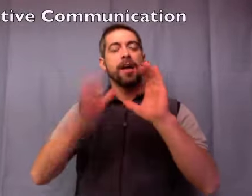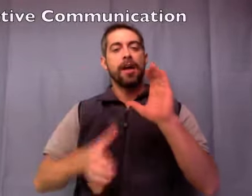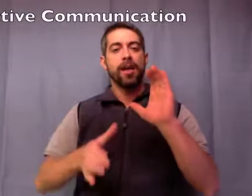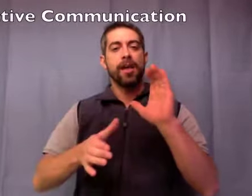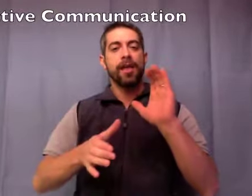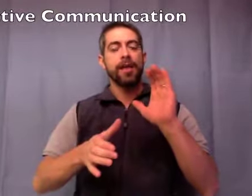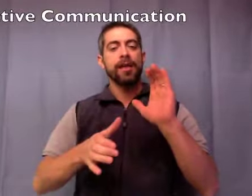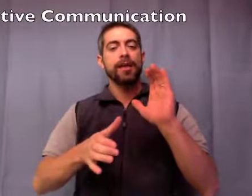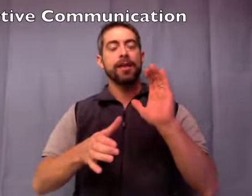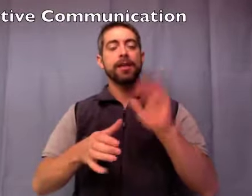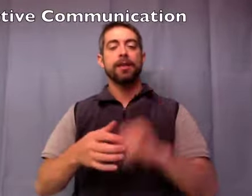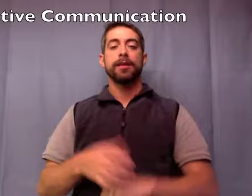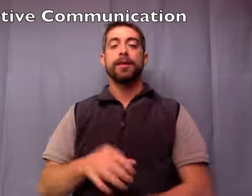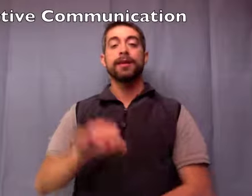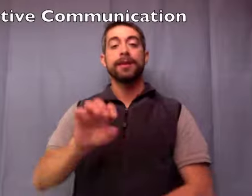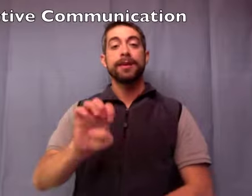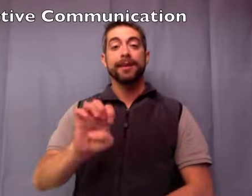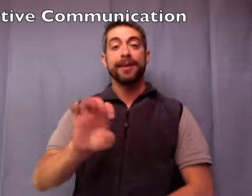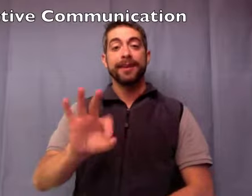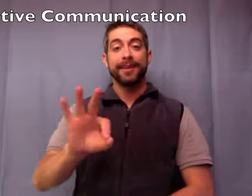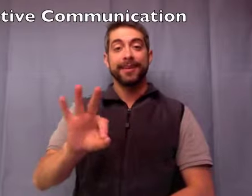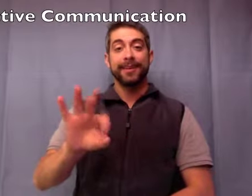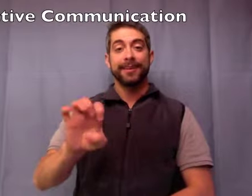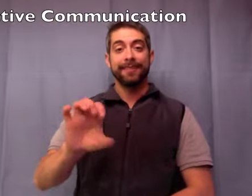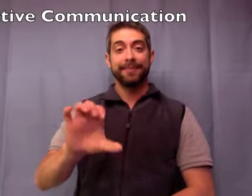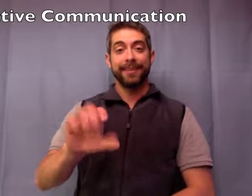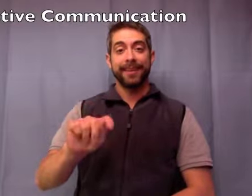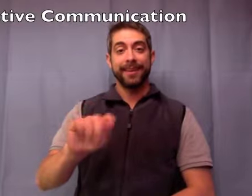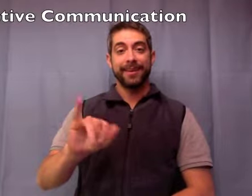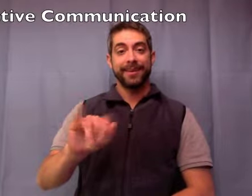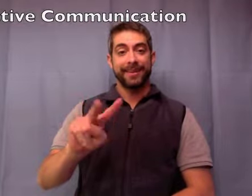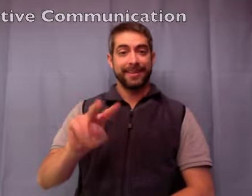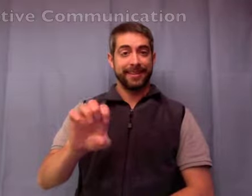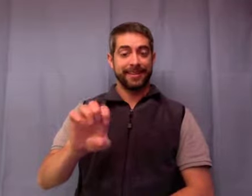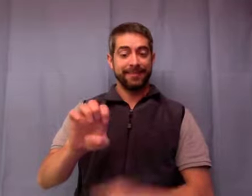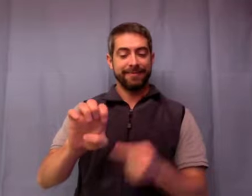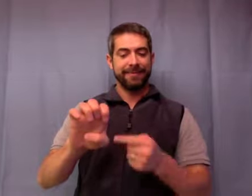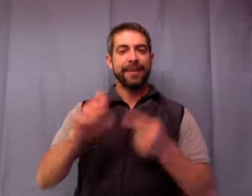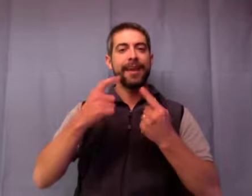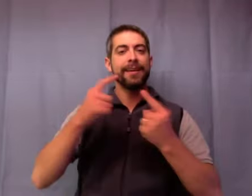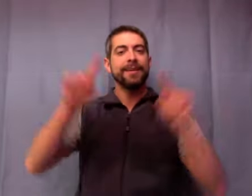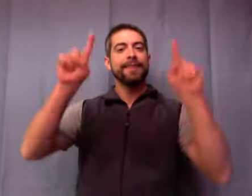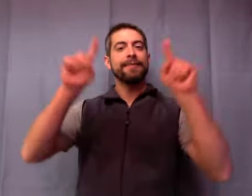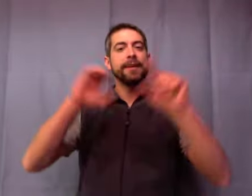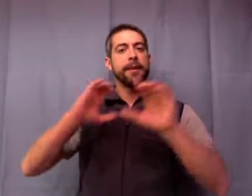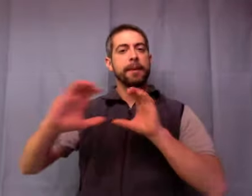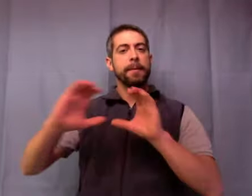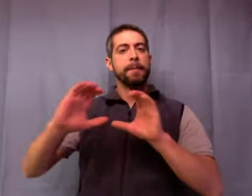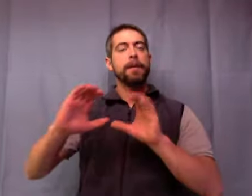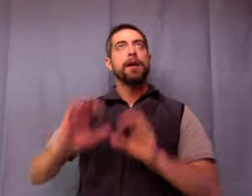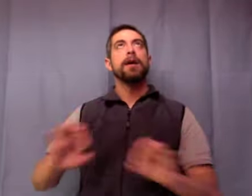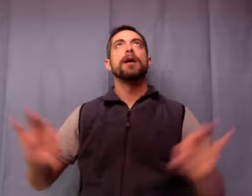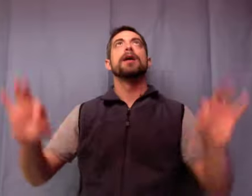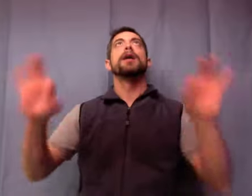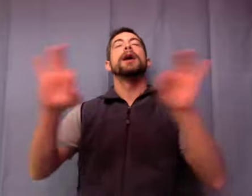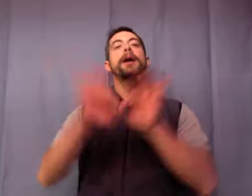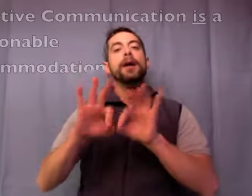Effective communication is very significant, critical, and at times